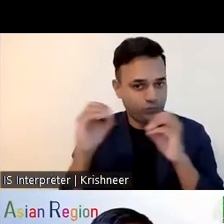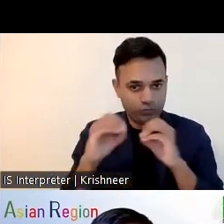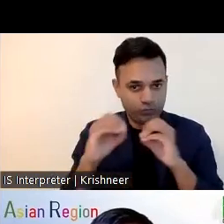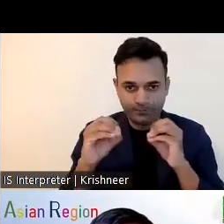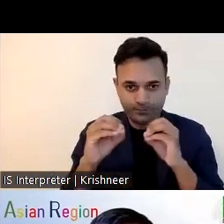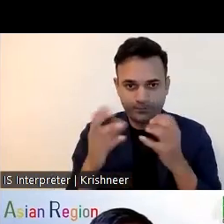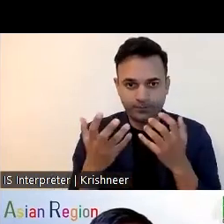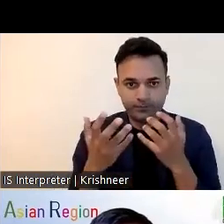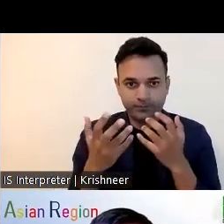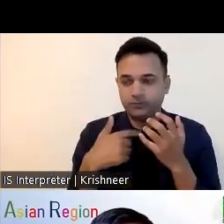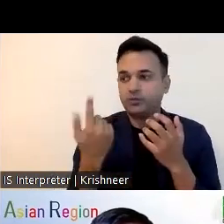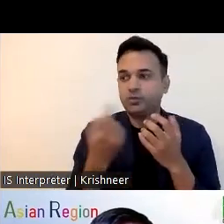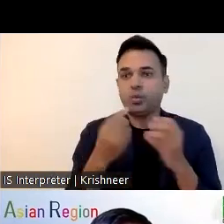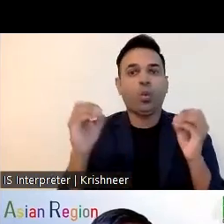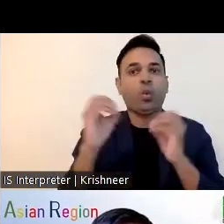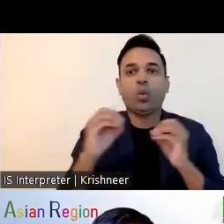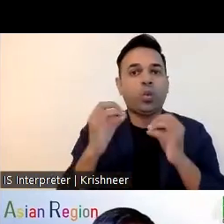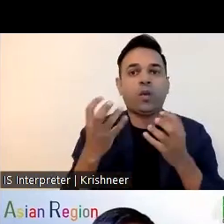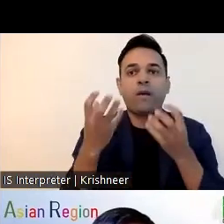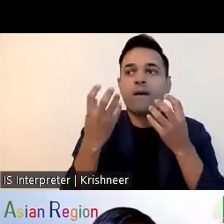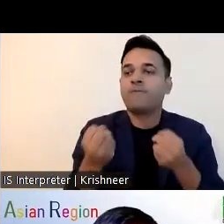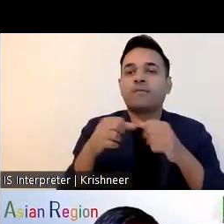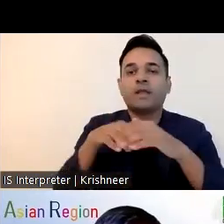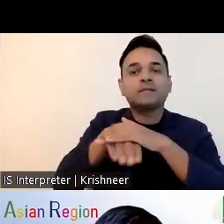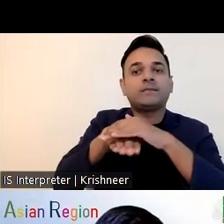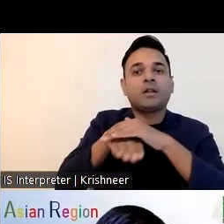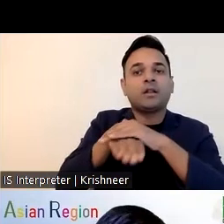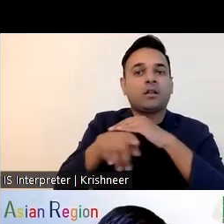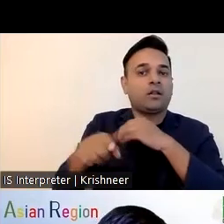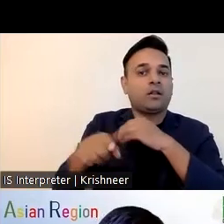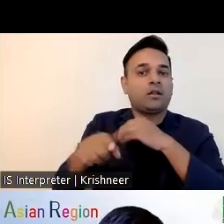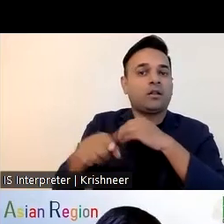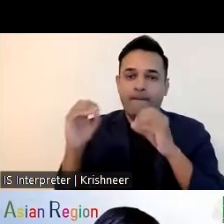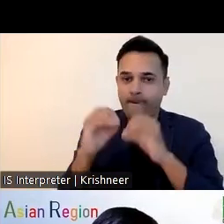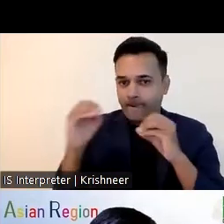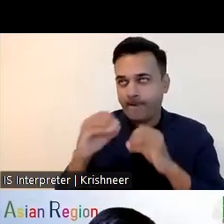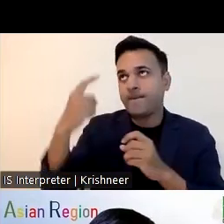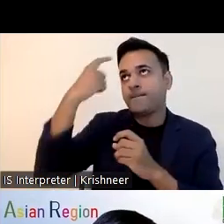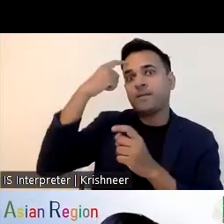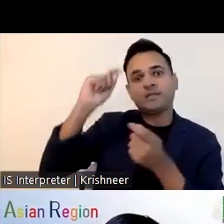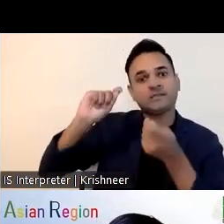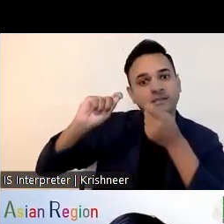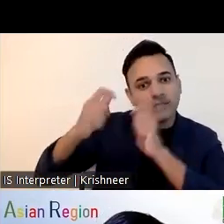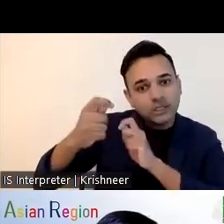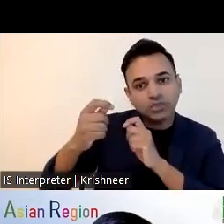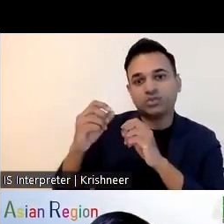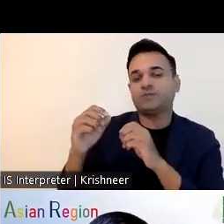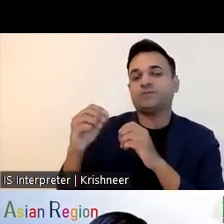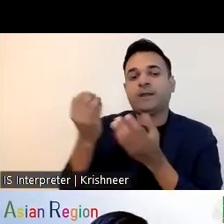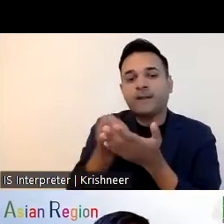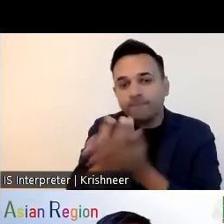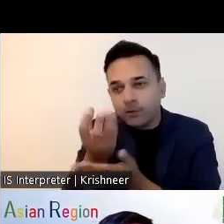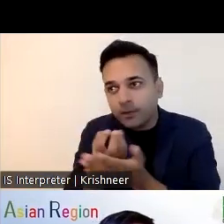less payment in the same level of job, which I have already addressed. And talking about the socio-cultural